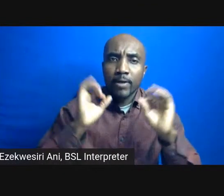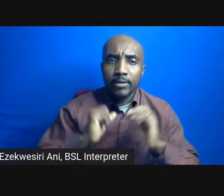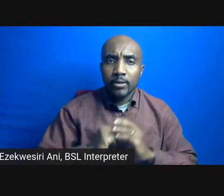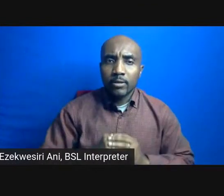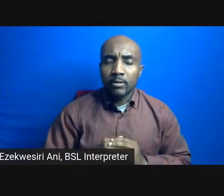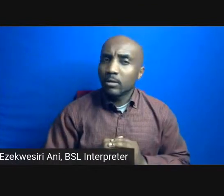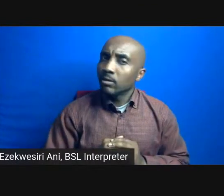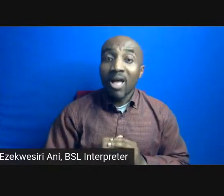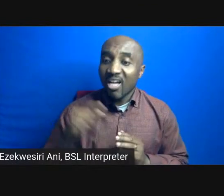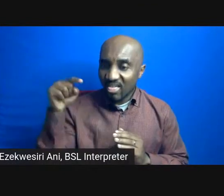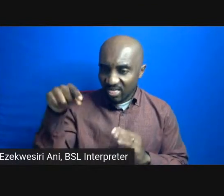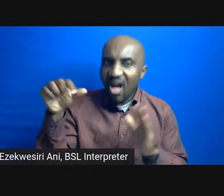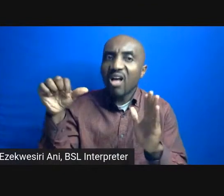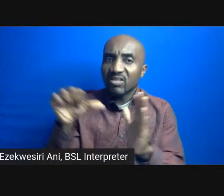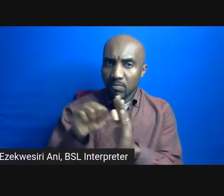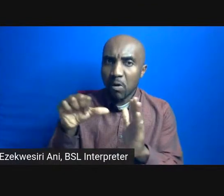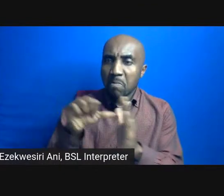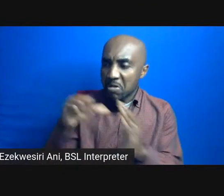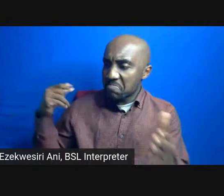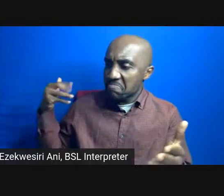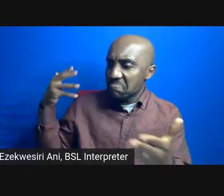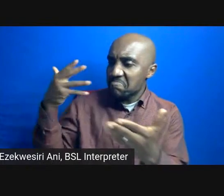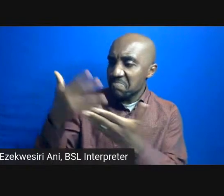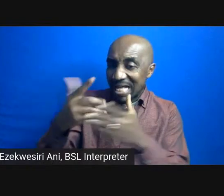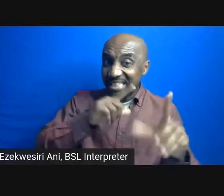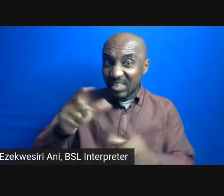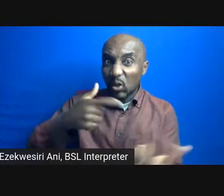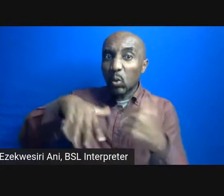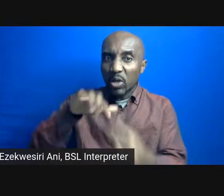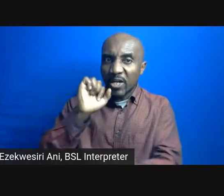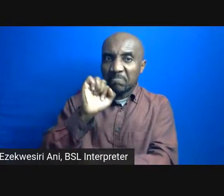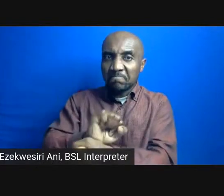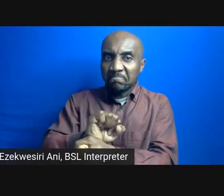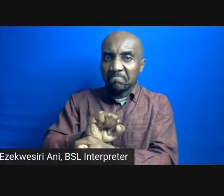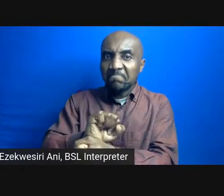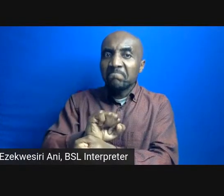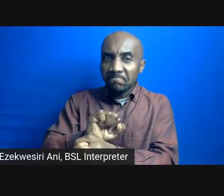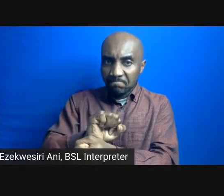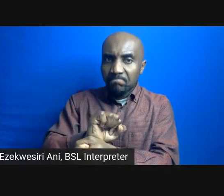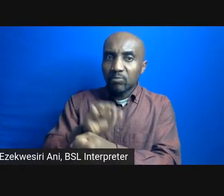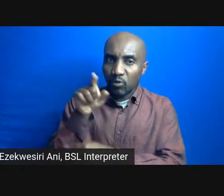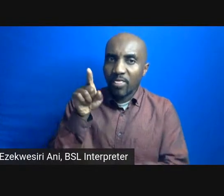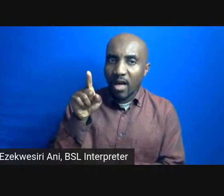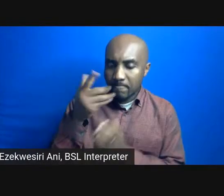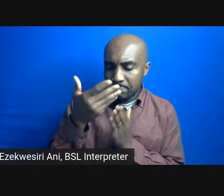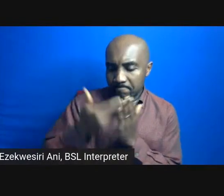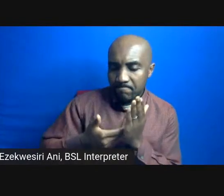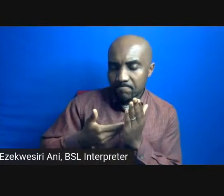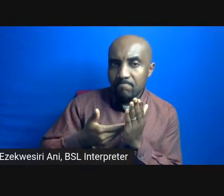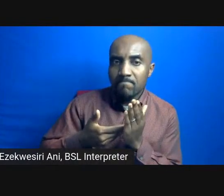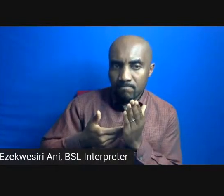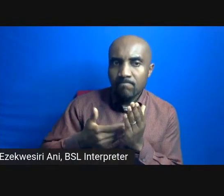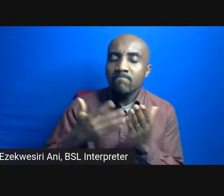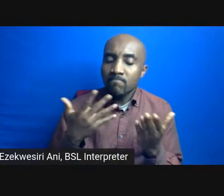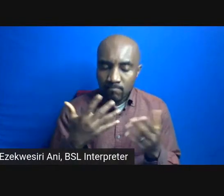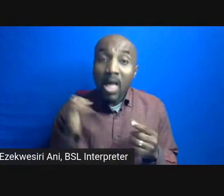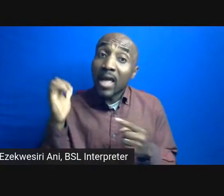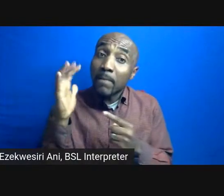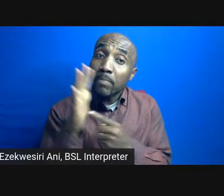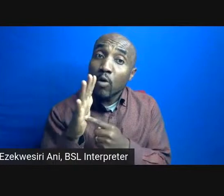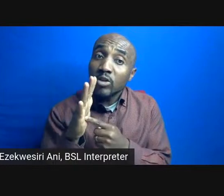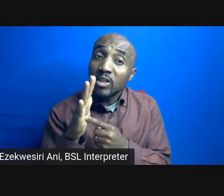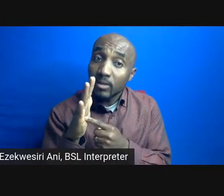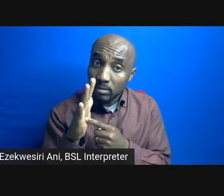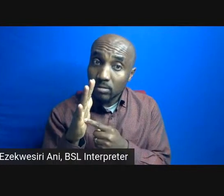and is a problem that continues to hold us captive to this day. Key to that is the work